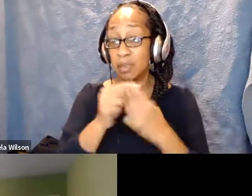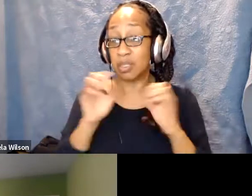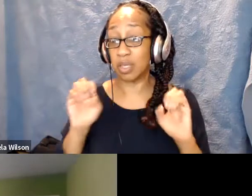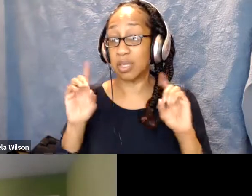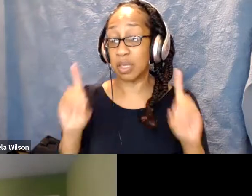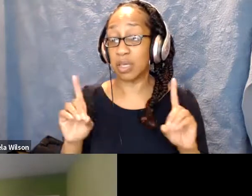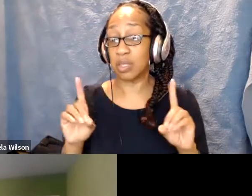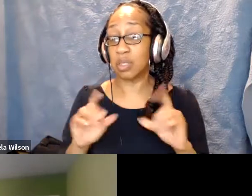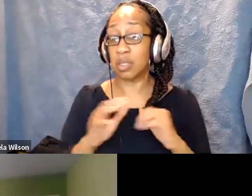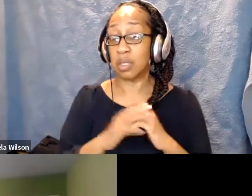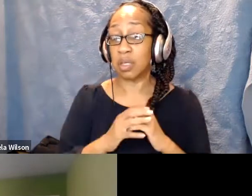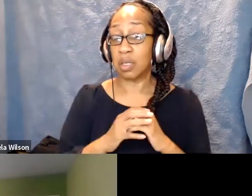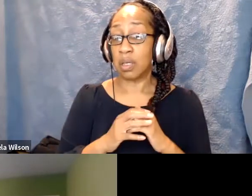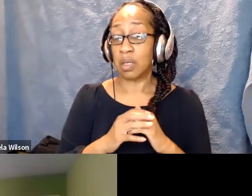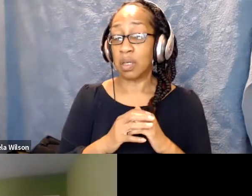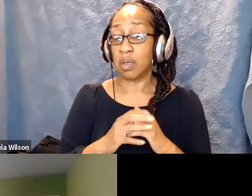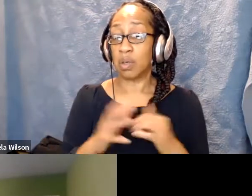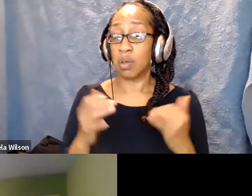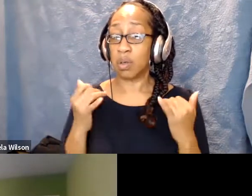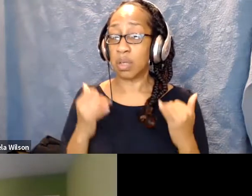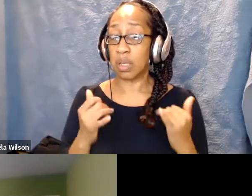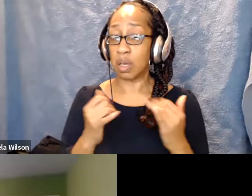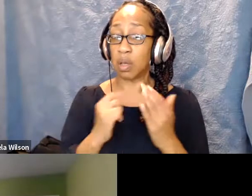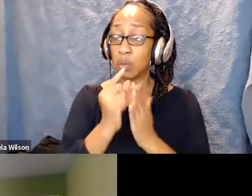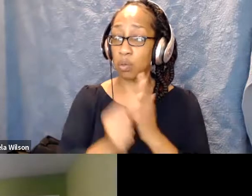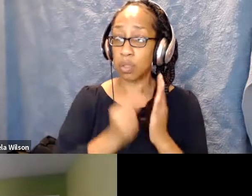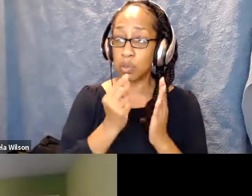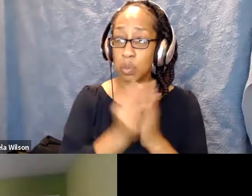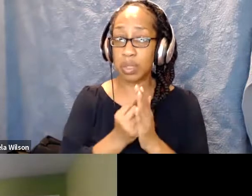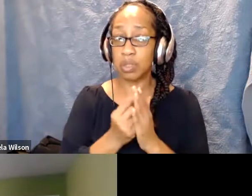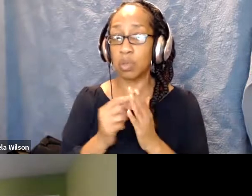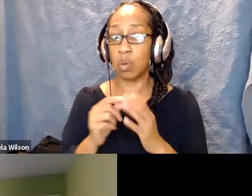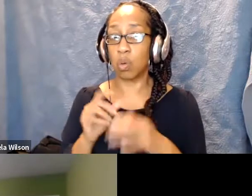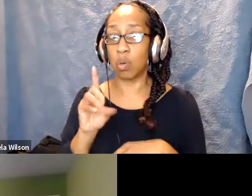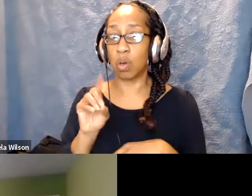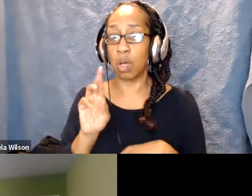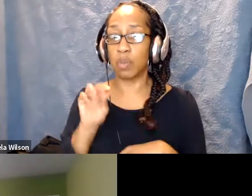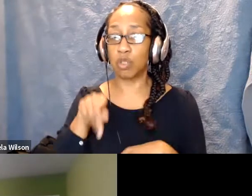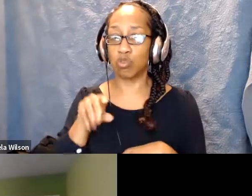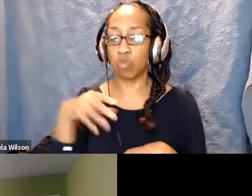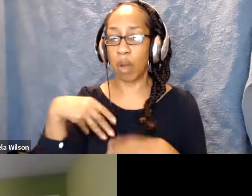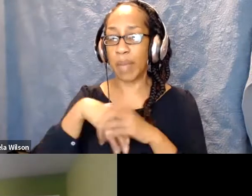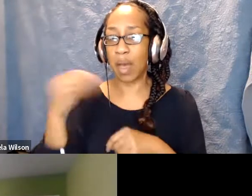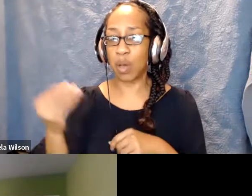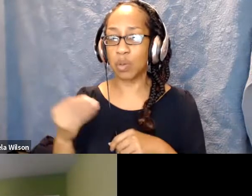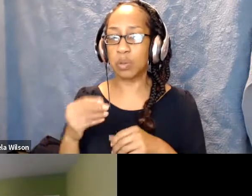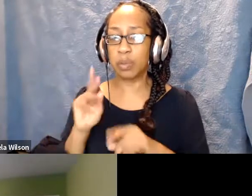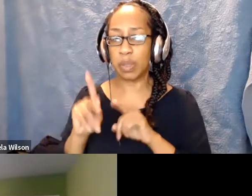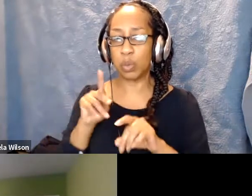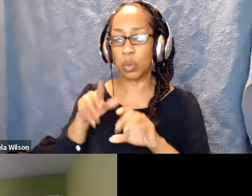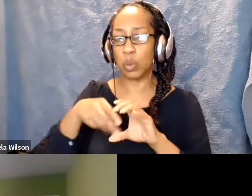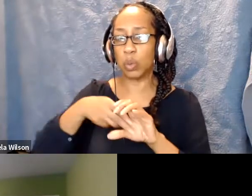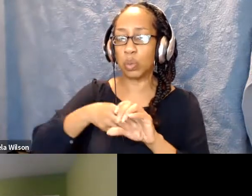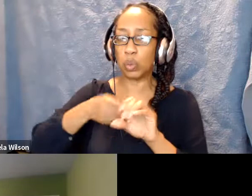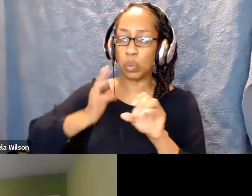the results we're getting currently around graduation or dropout or reading or math performance on the NAEP for students with disabilities.